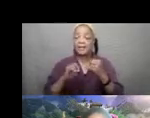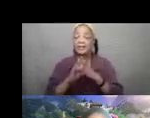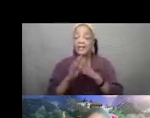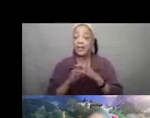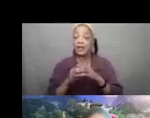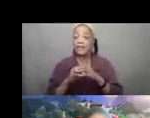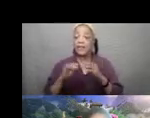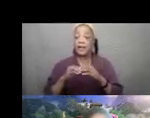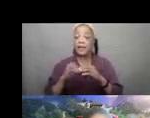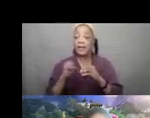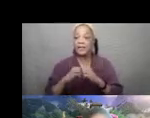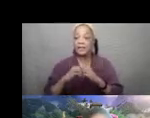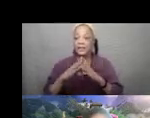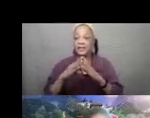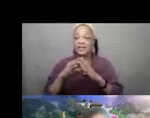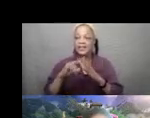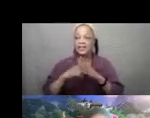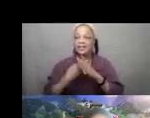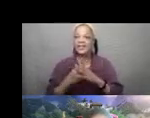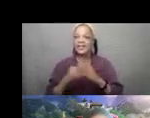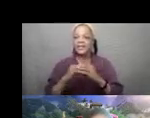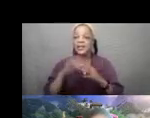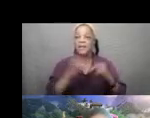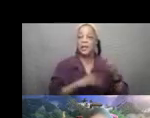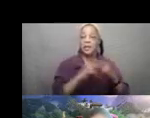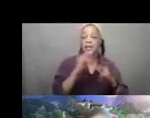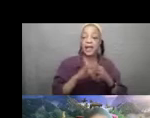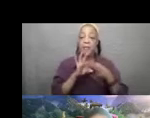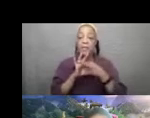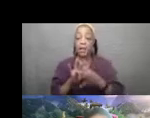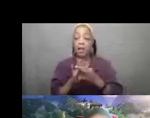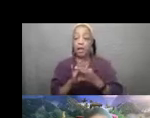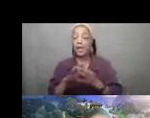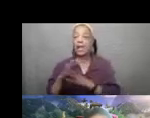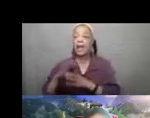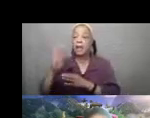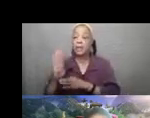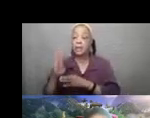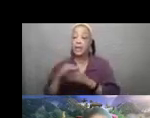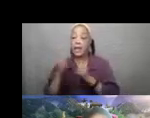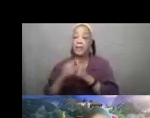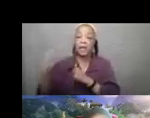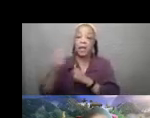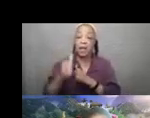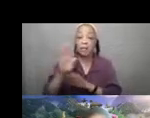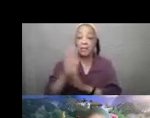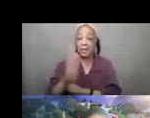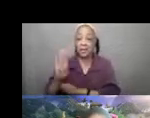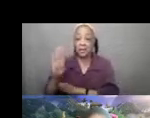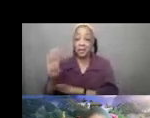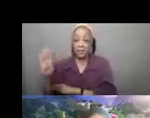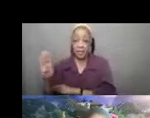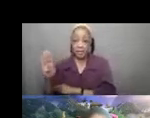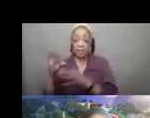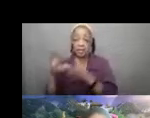of Building Belonging at Berkeley and Beyond. And my heart is so full to end with disability justice,